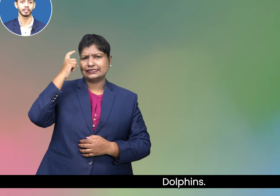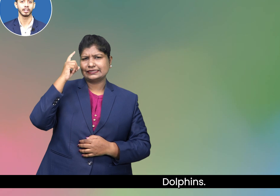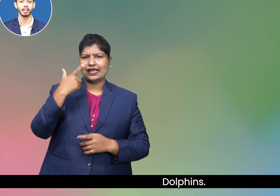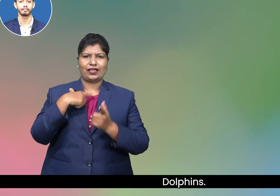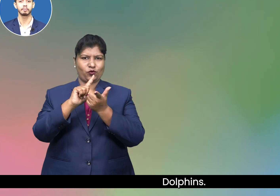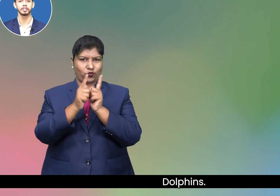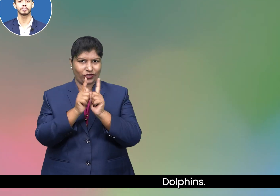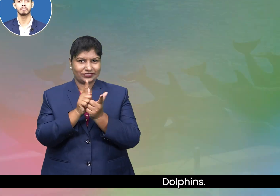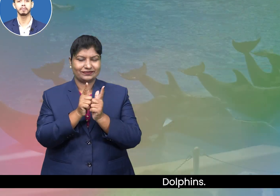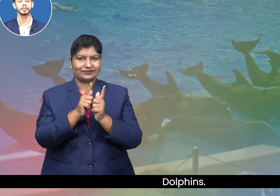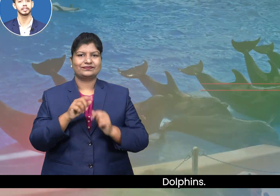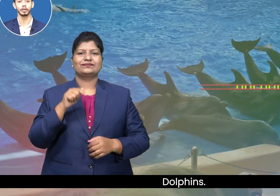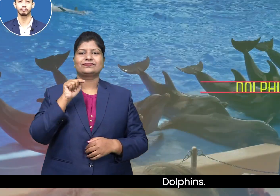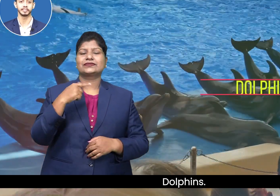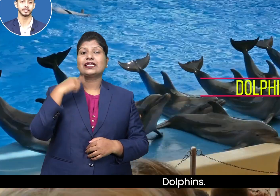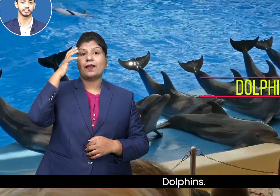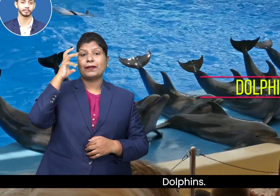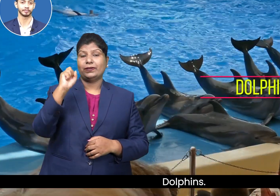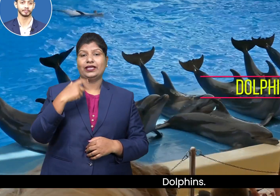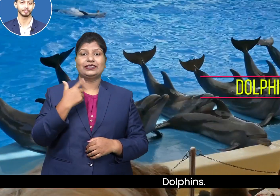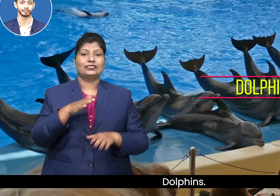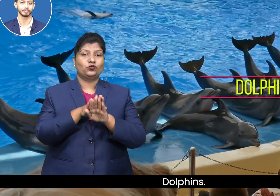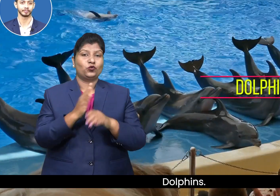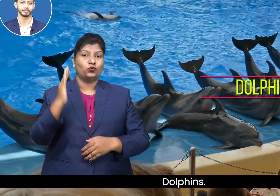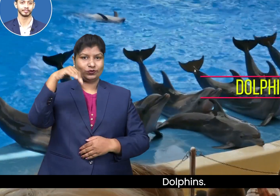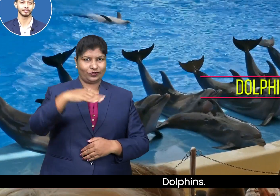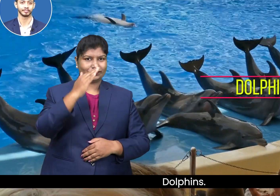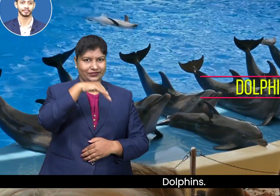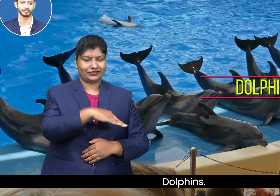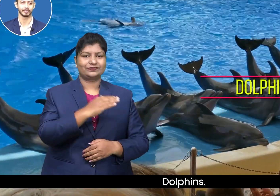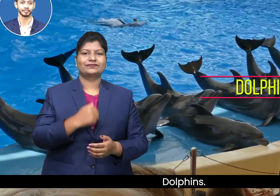logic, we must remember dolphins.